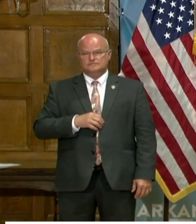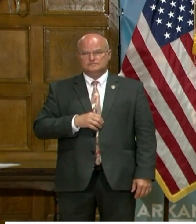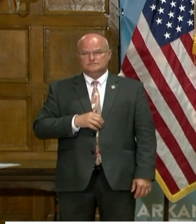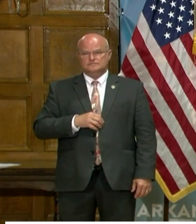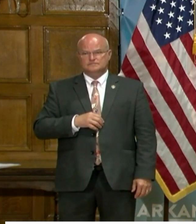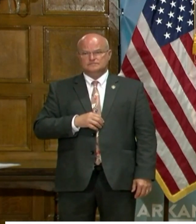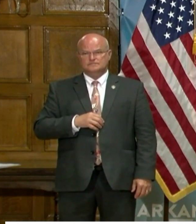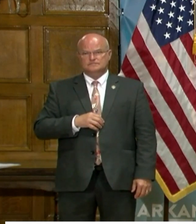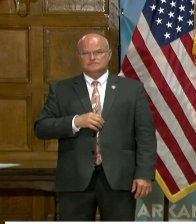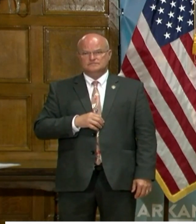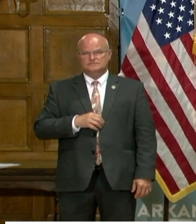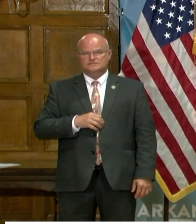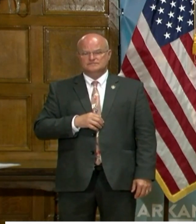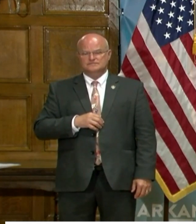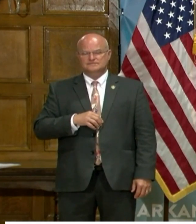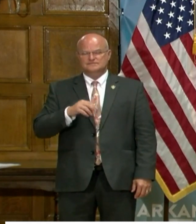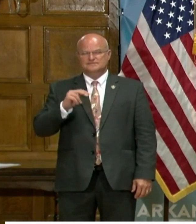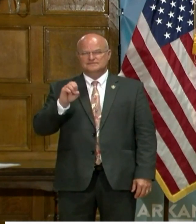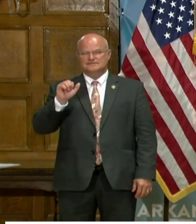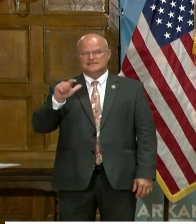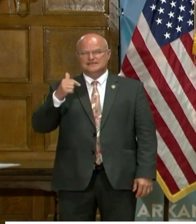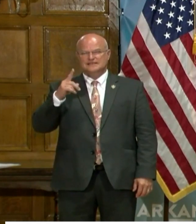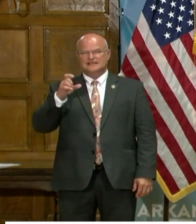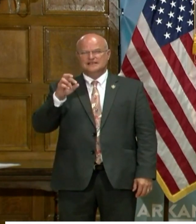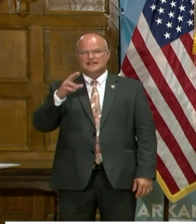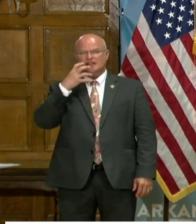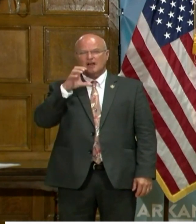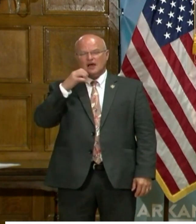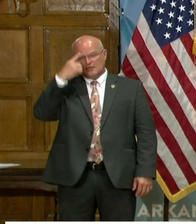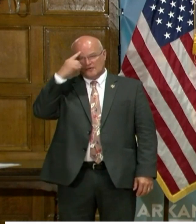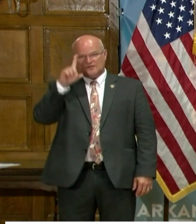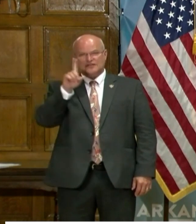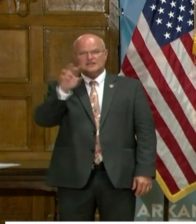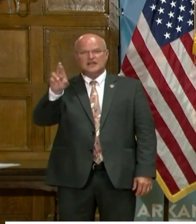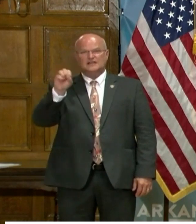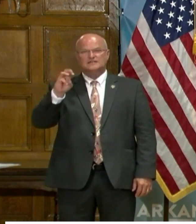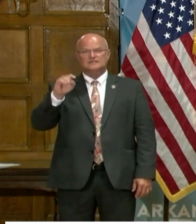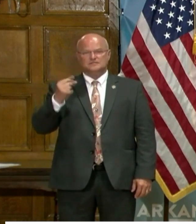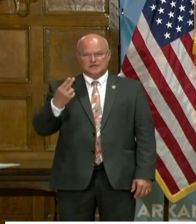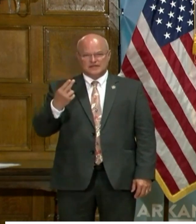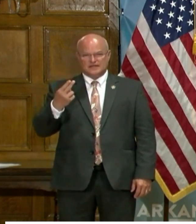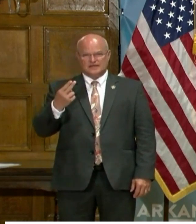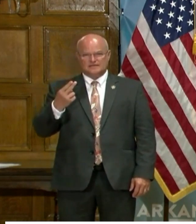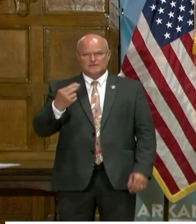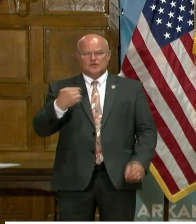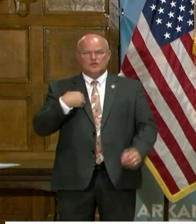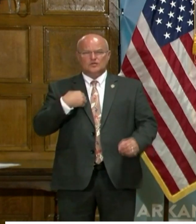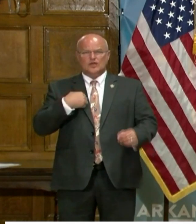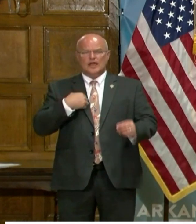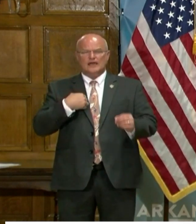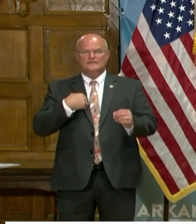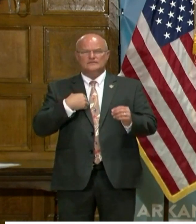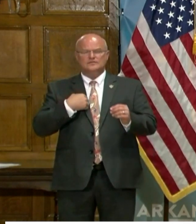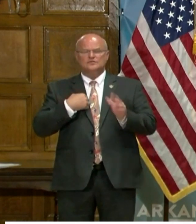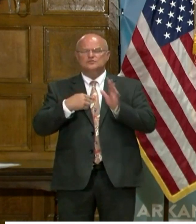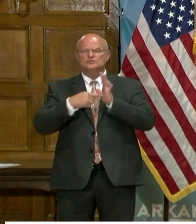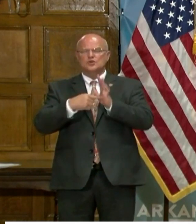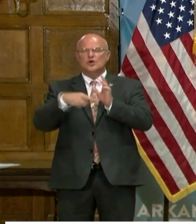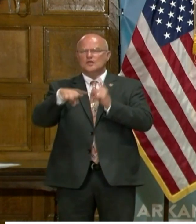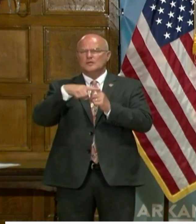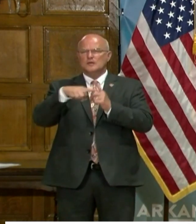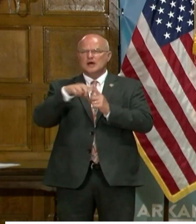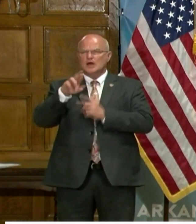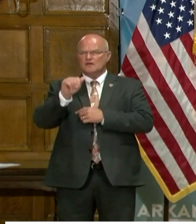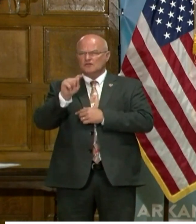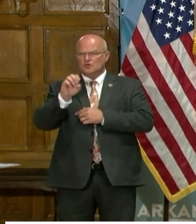Yes, Governor. Good afternoon. It's Neil Gludner in Hot Springs. This question is for Dr. Smith. When you had the chart up that showed the positivity rates, there were a